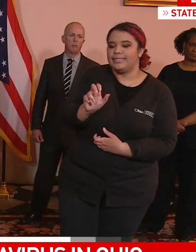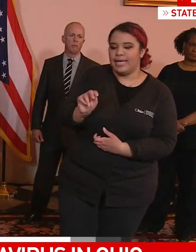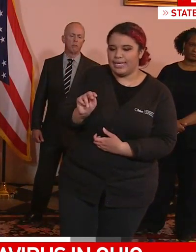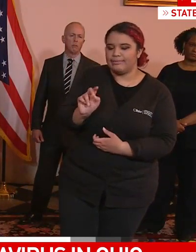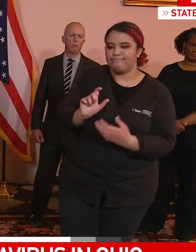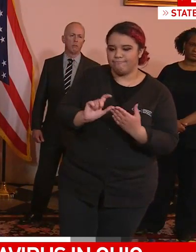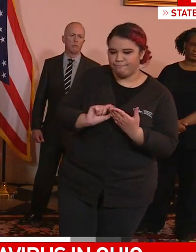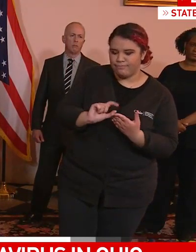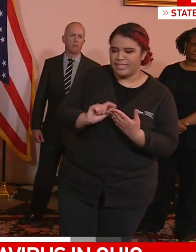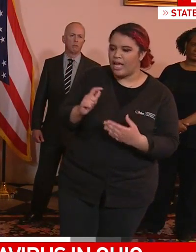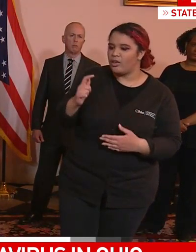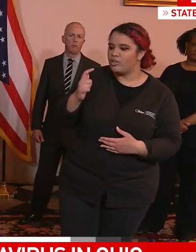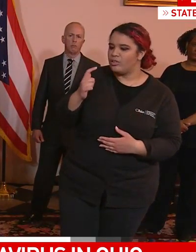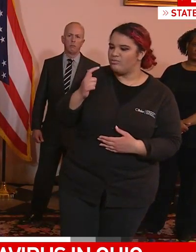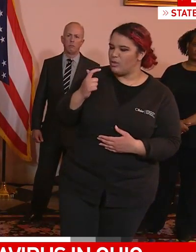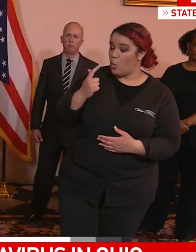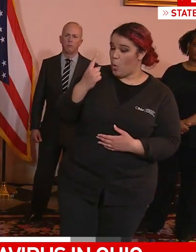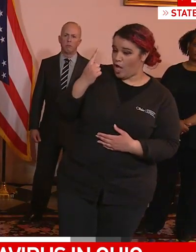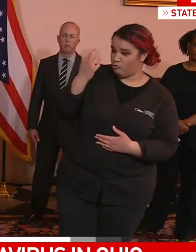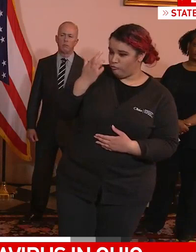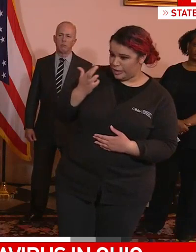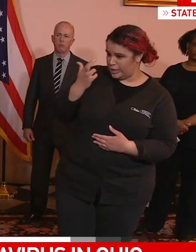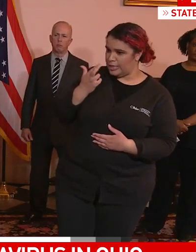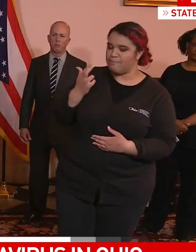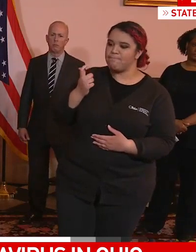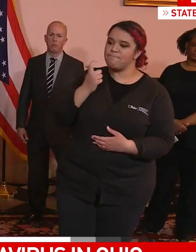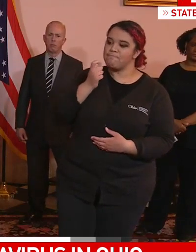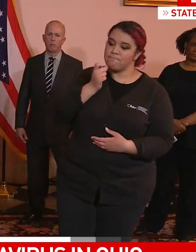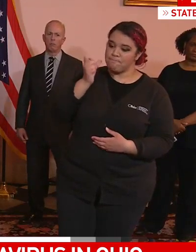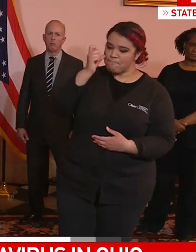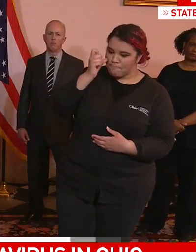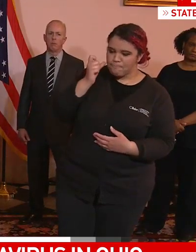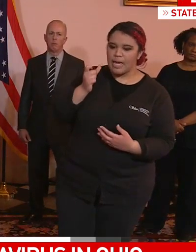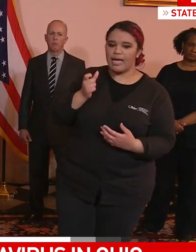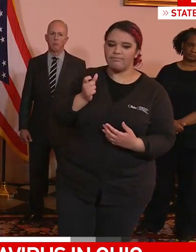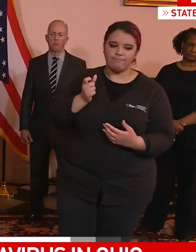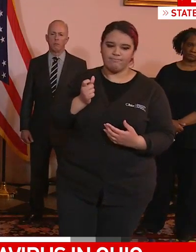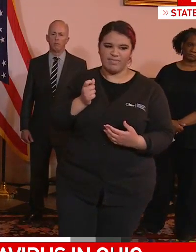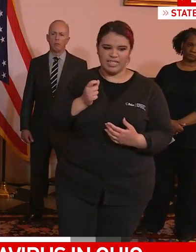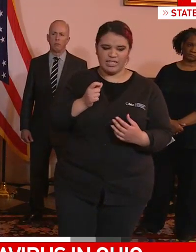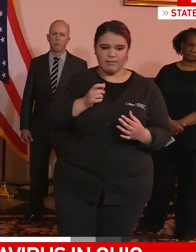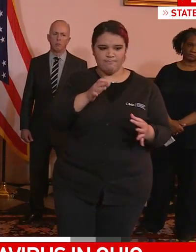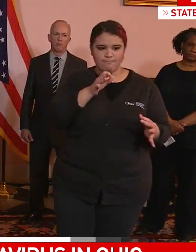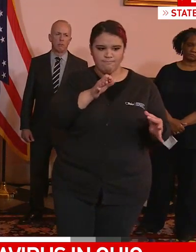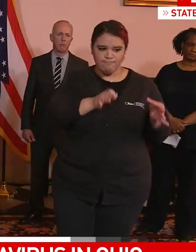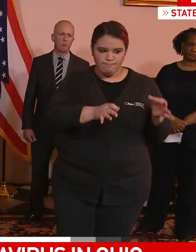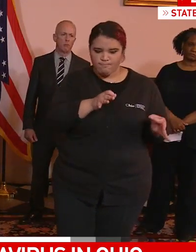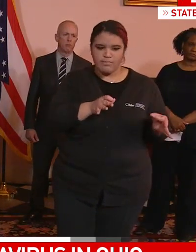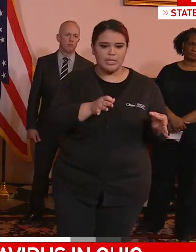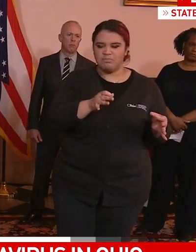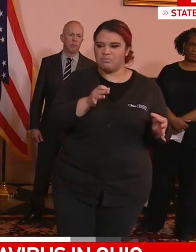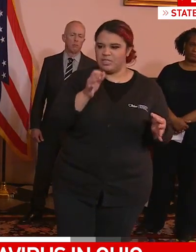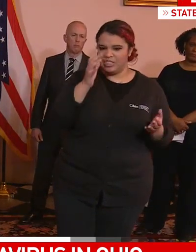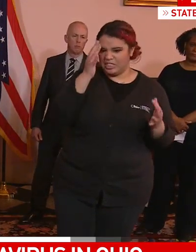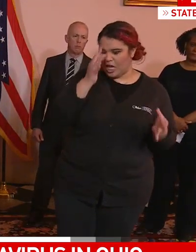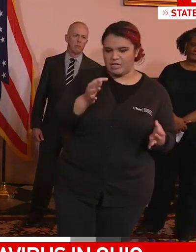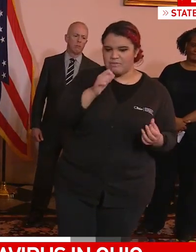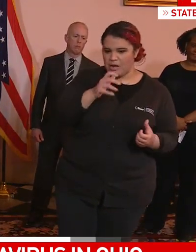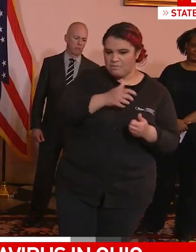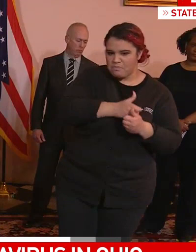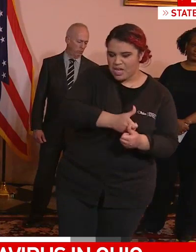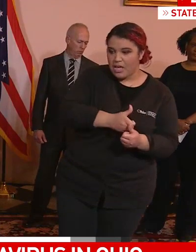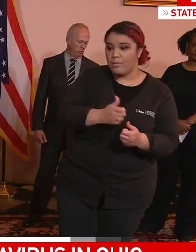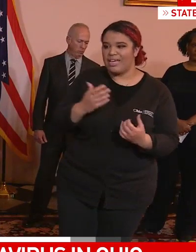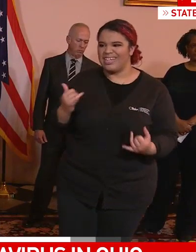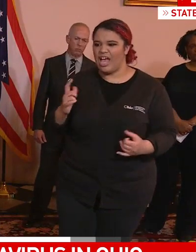to consider this first. Was there discussion yesterday about doing that? And was there ever in your mind the idea that the